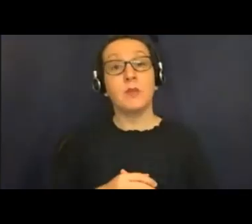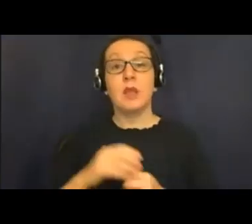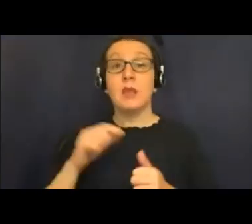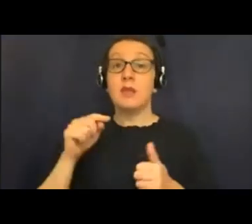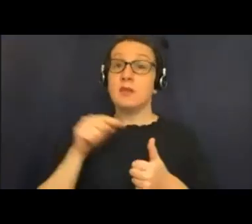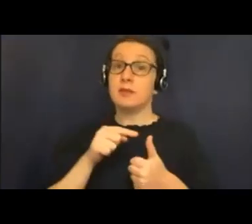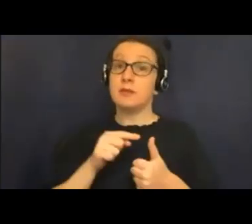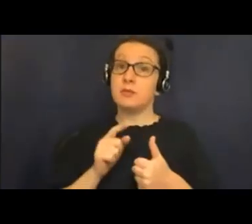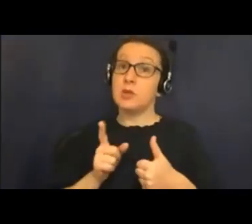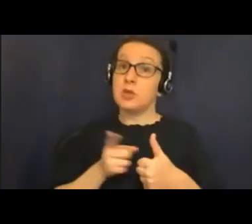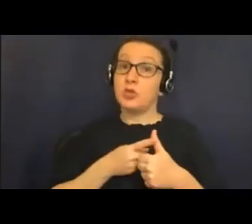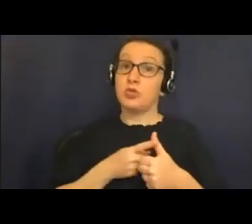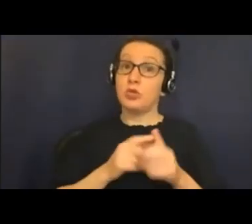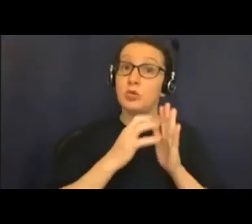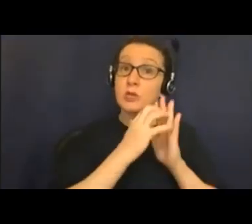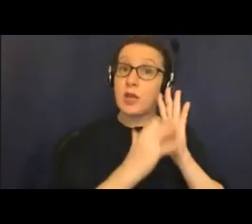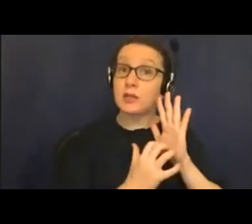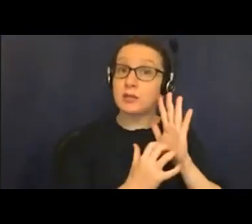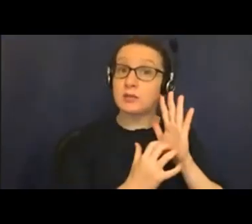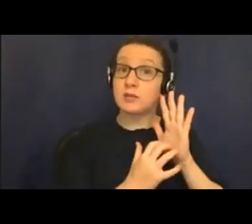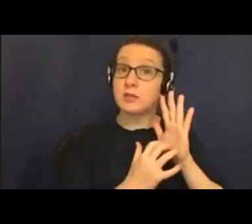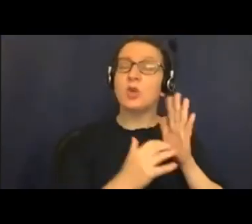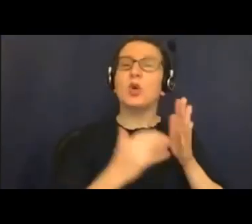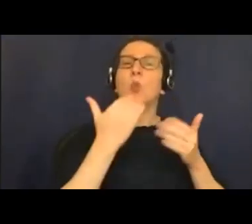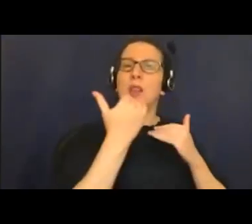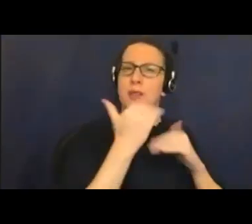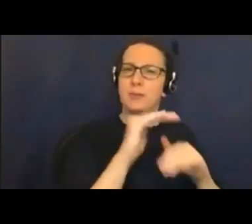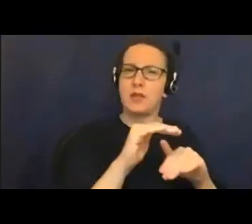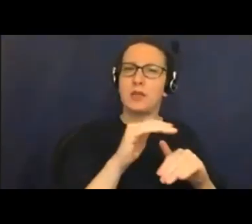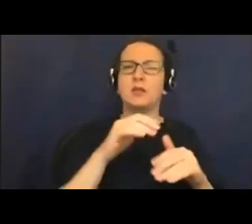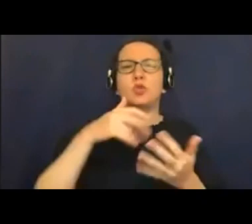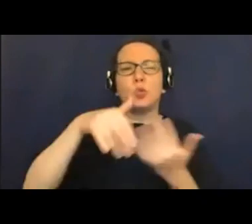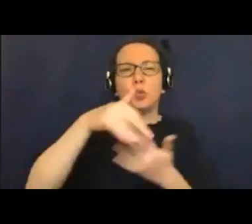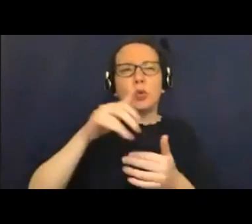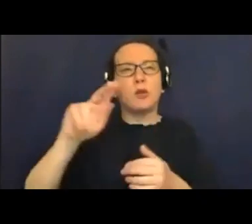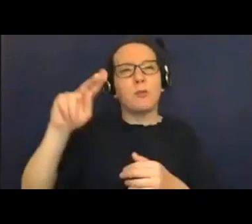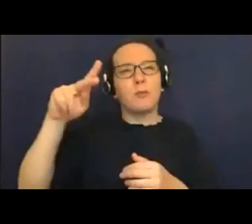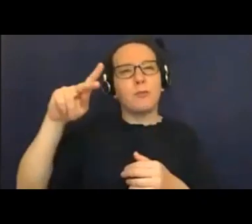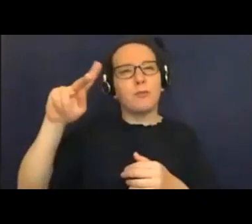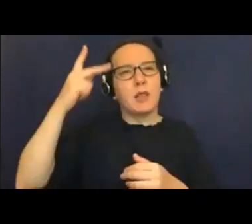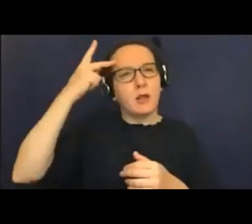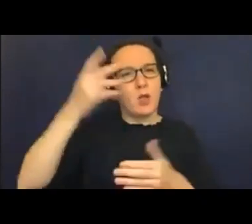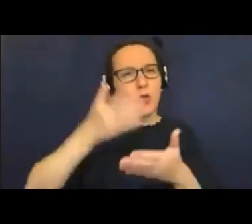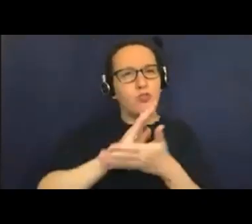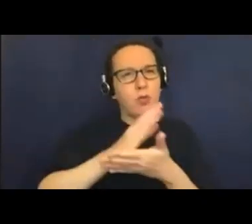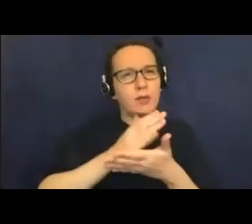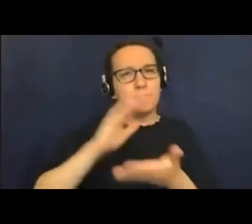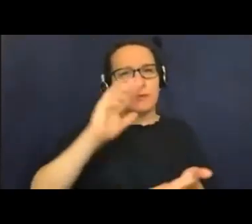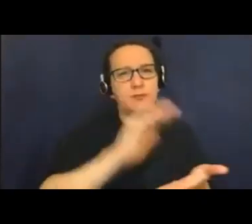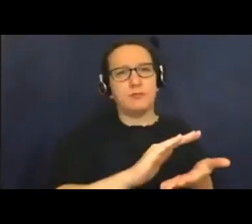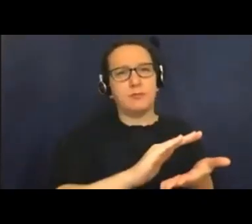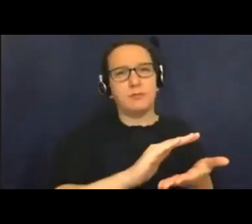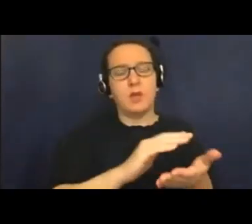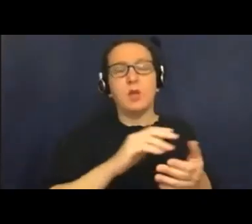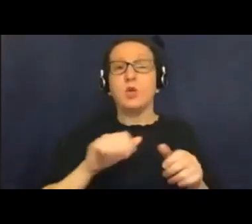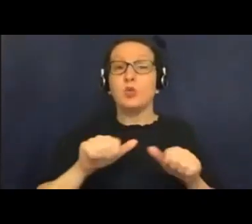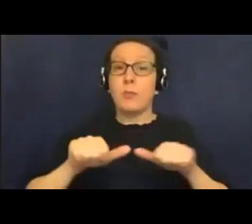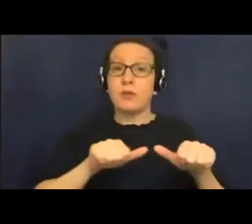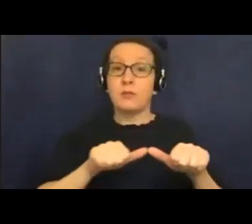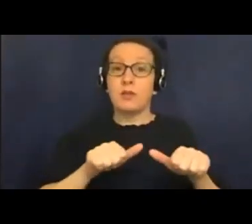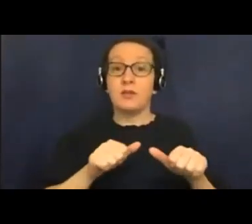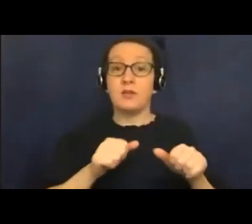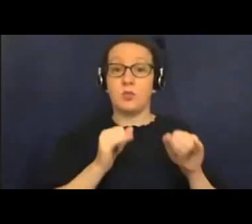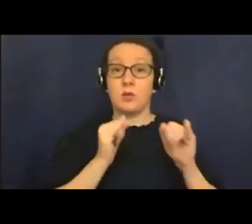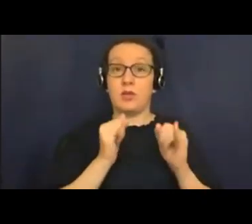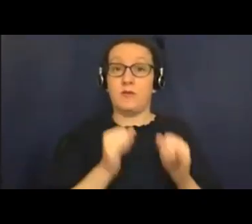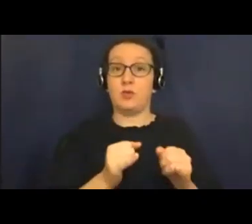text, limited such political rights to the possibility by an individual judicial